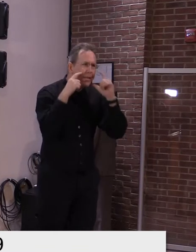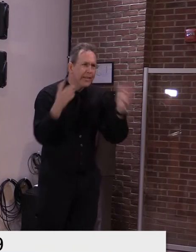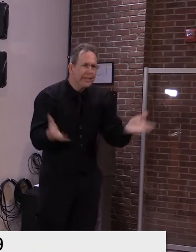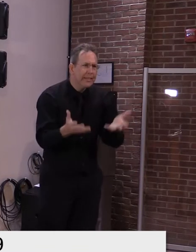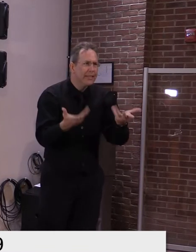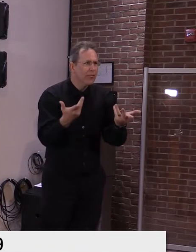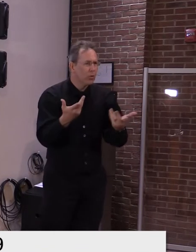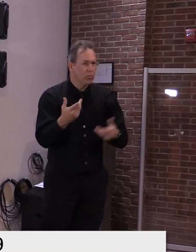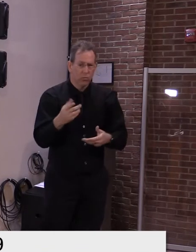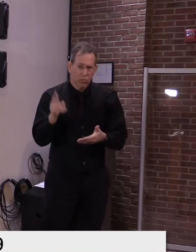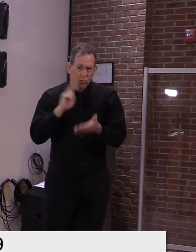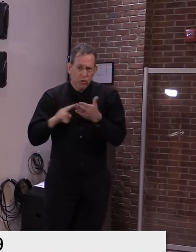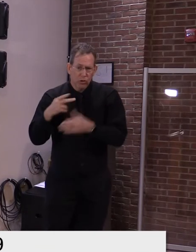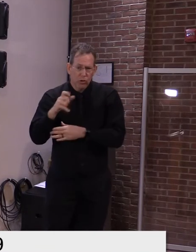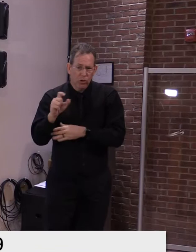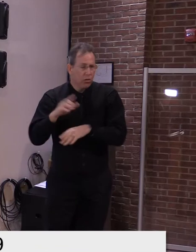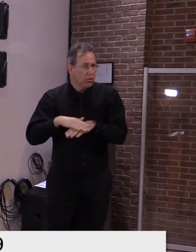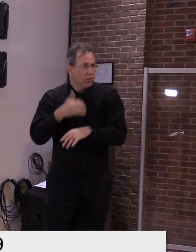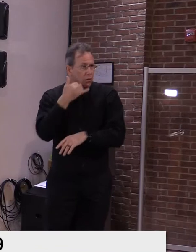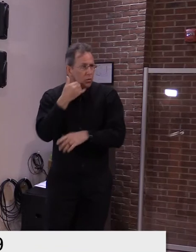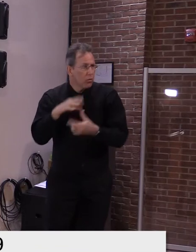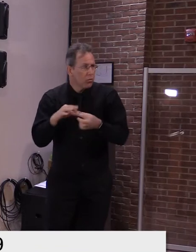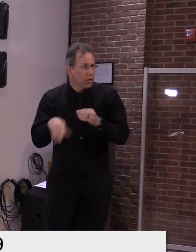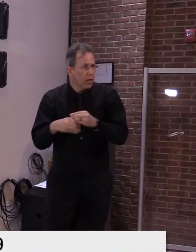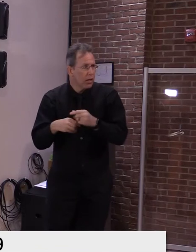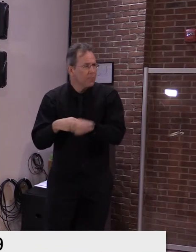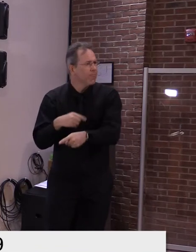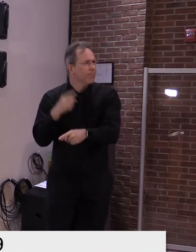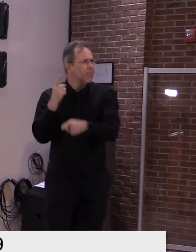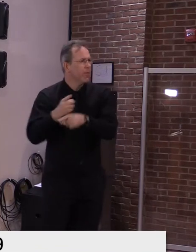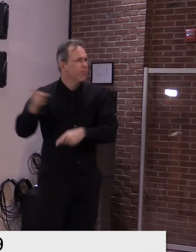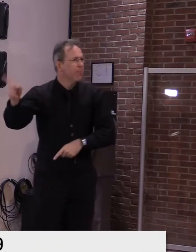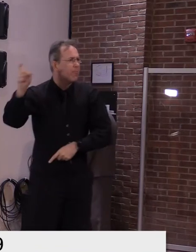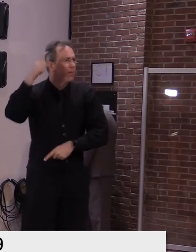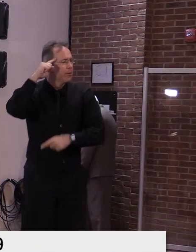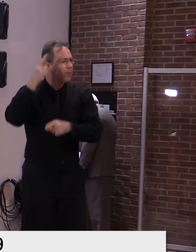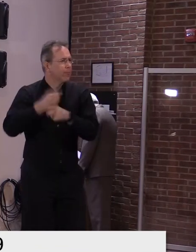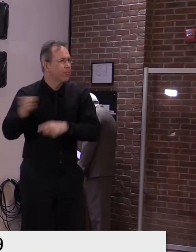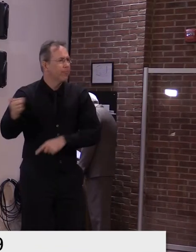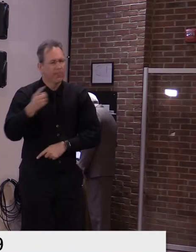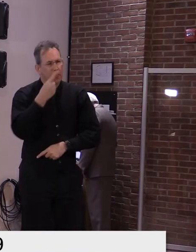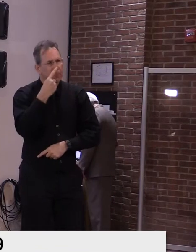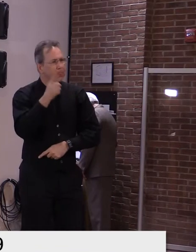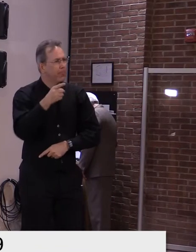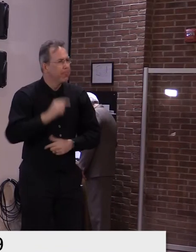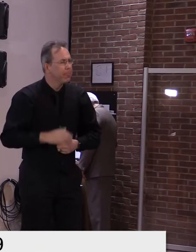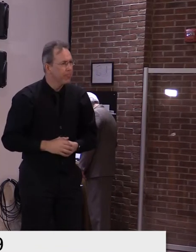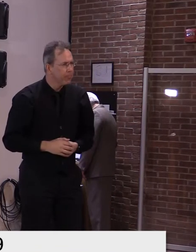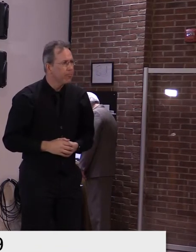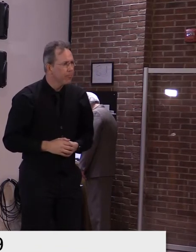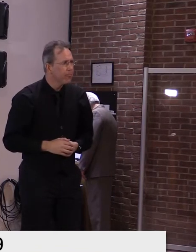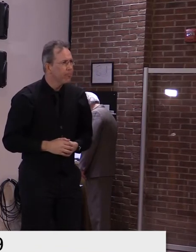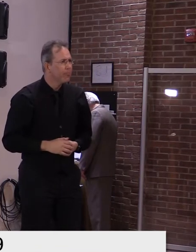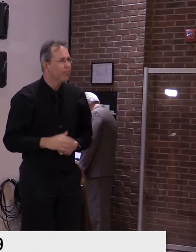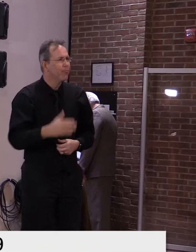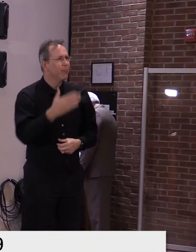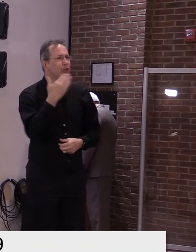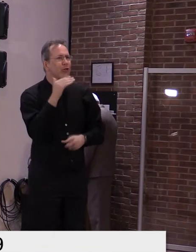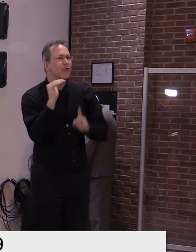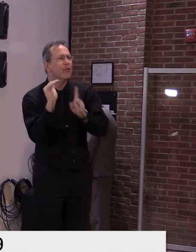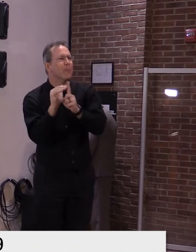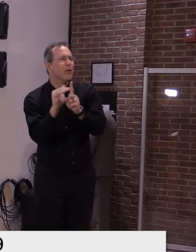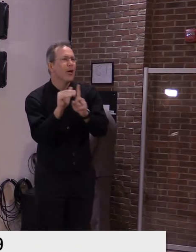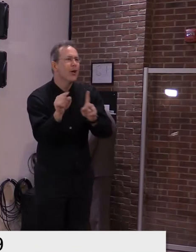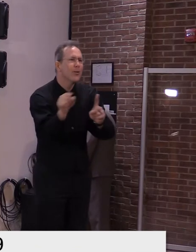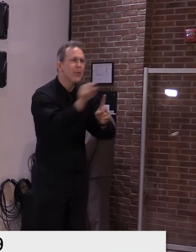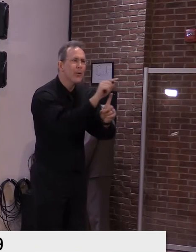Yeah, Governor, I think you really nailed it. I think our reminder is that, you know, we're all doing our